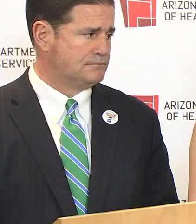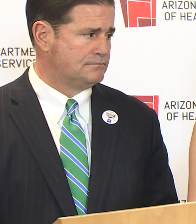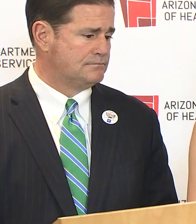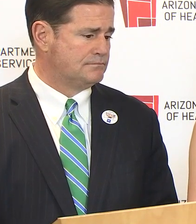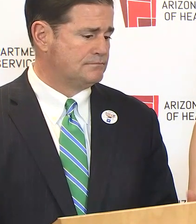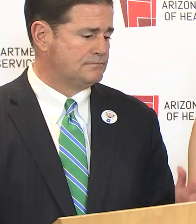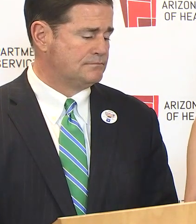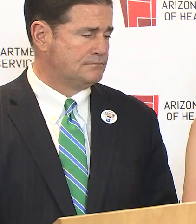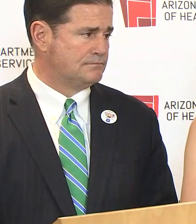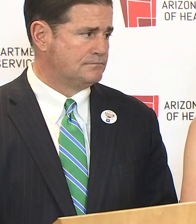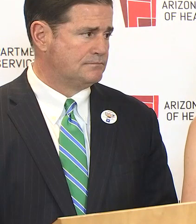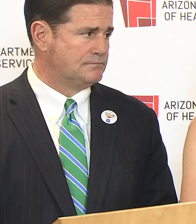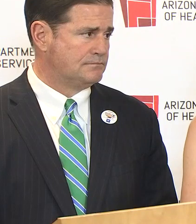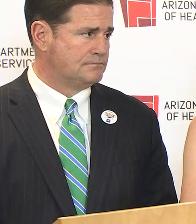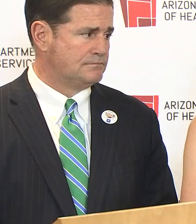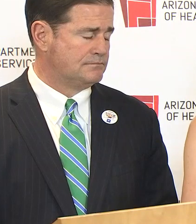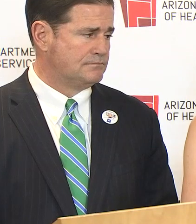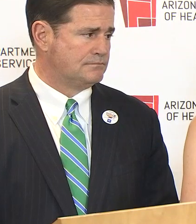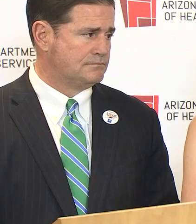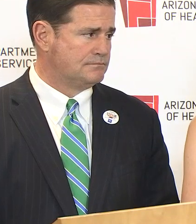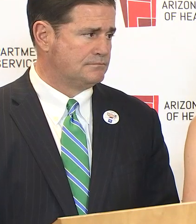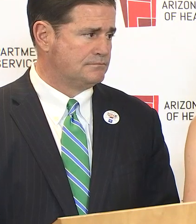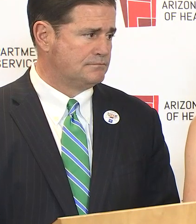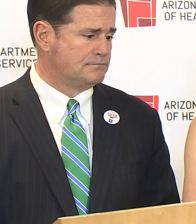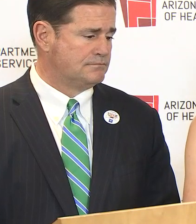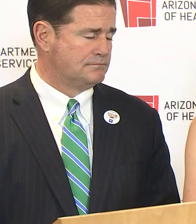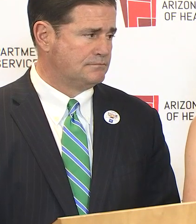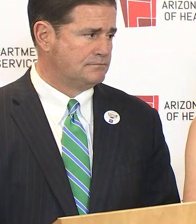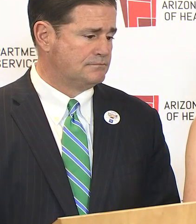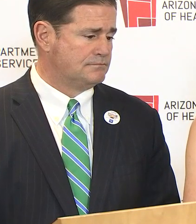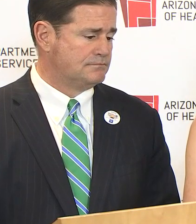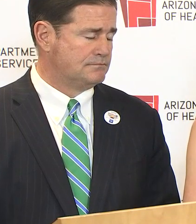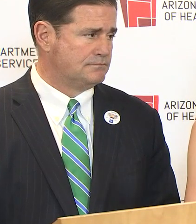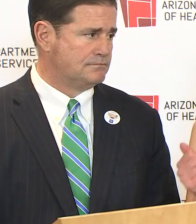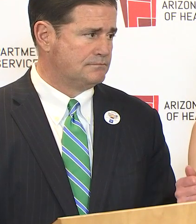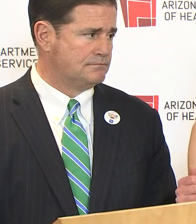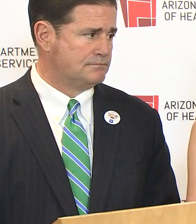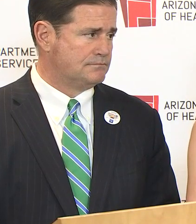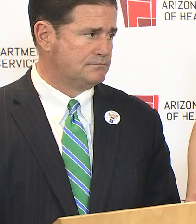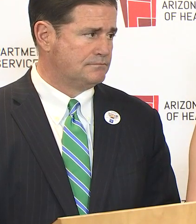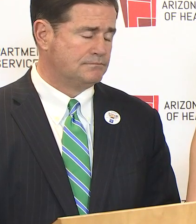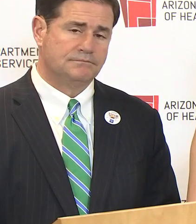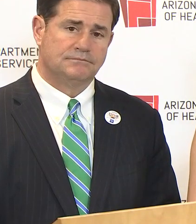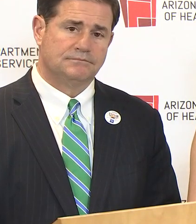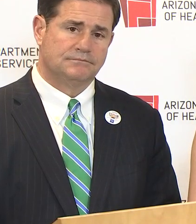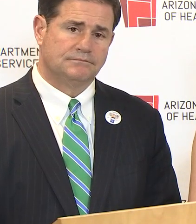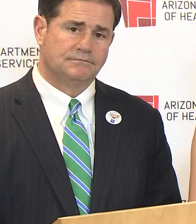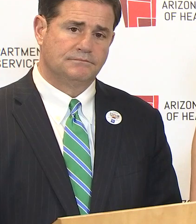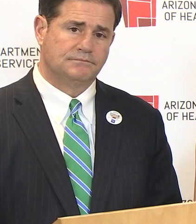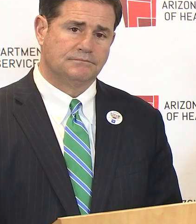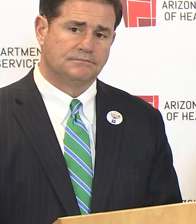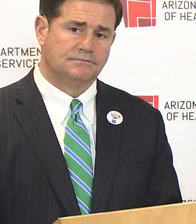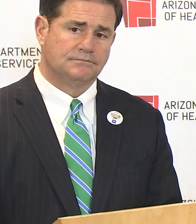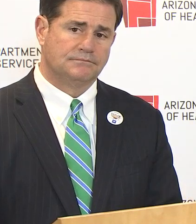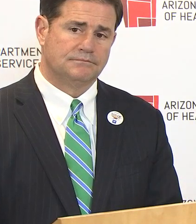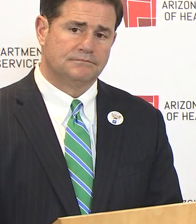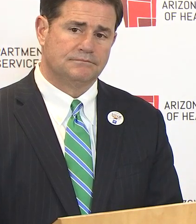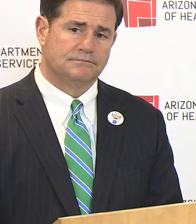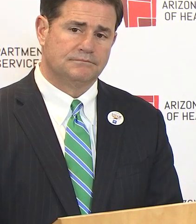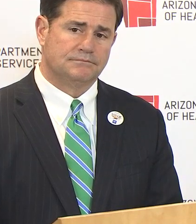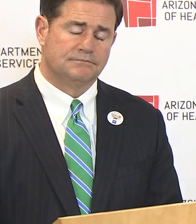or enjoyment, I would recommend that my mother or my grandmother not take that trip at this time.